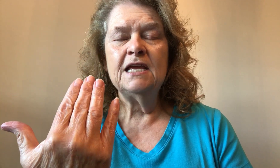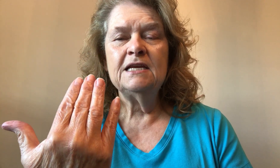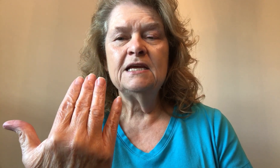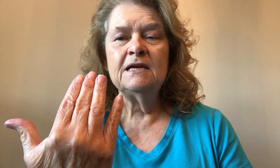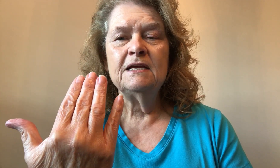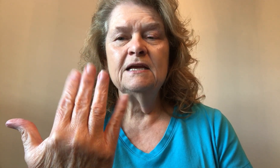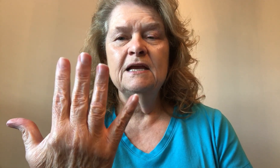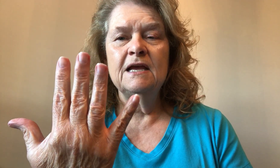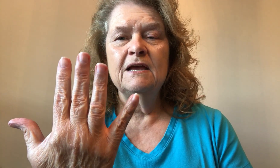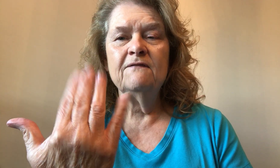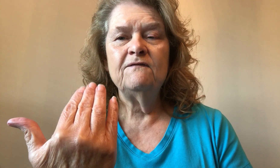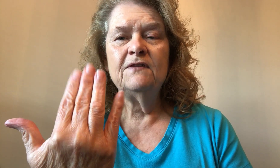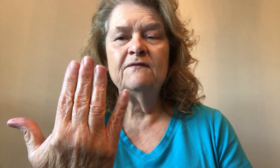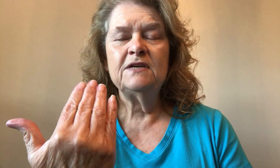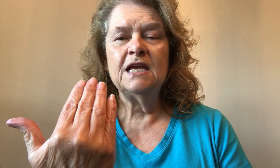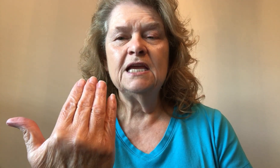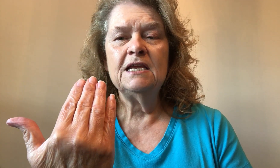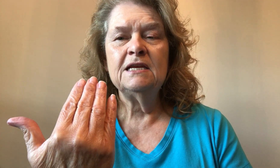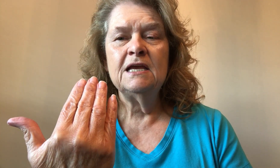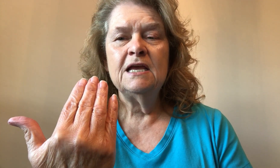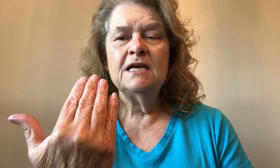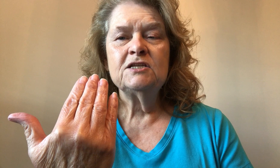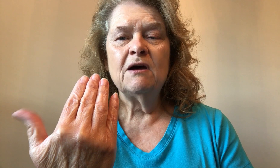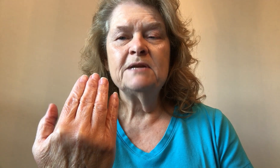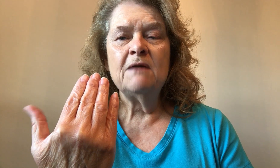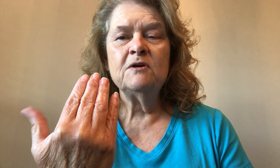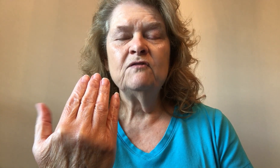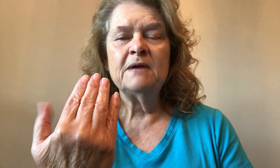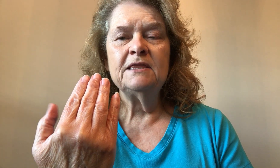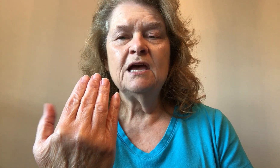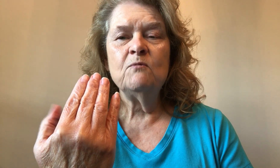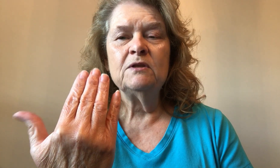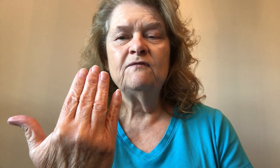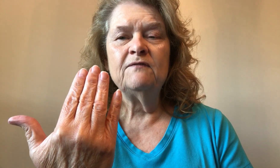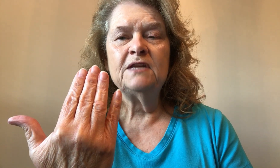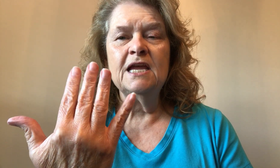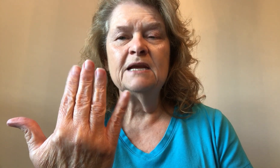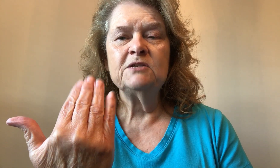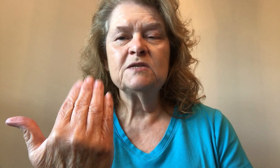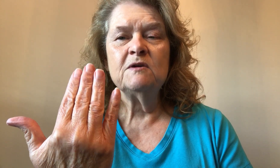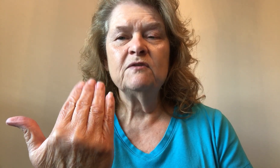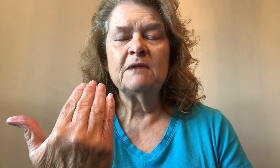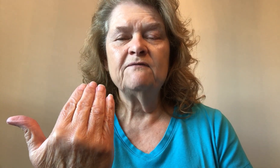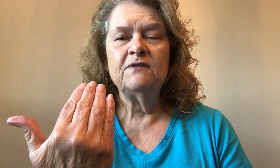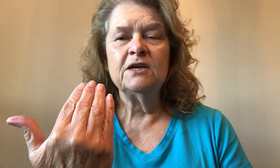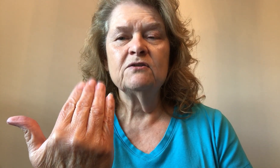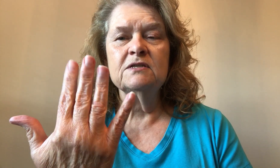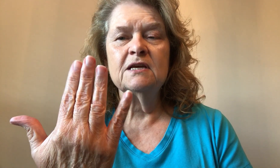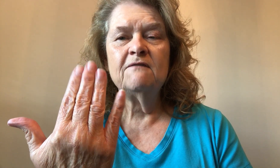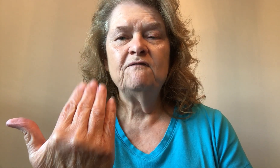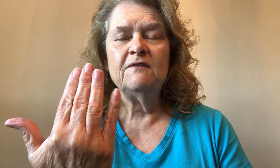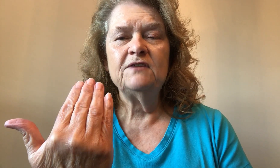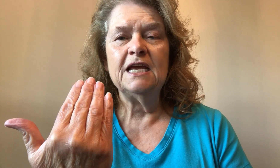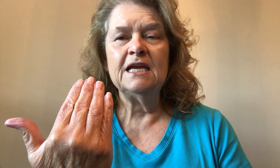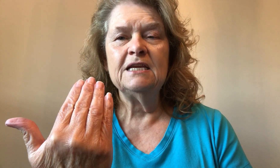15, 15. So I'm not moving my thumb with 15, I'm just moving my fingers. 15,